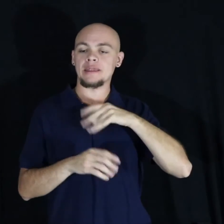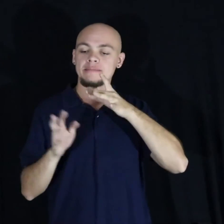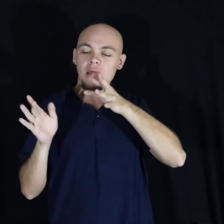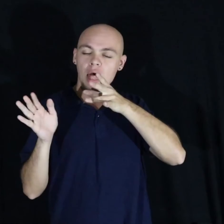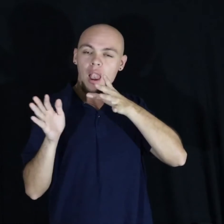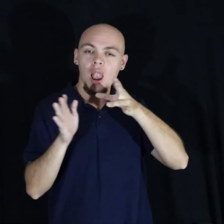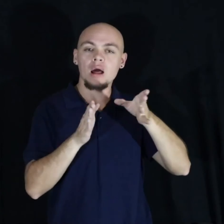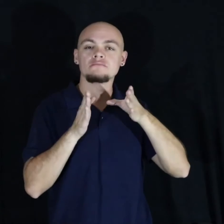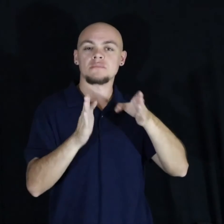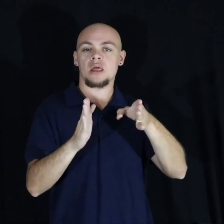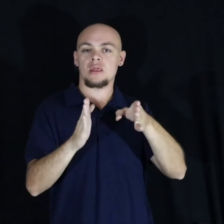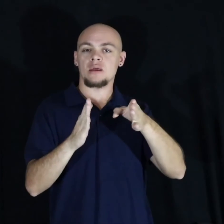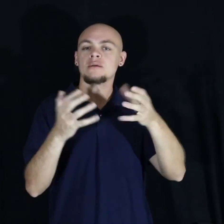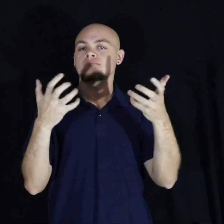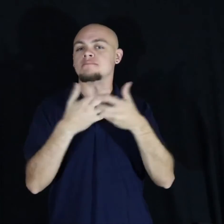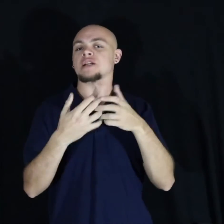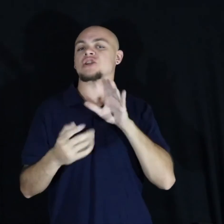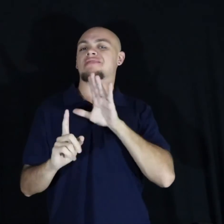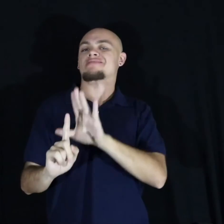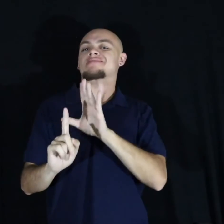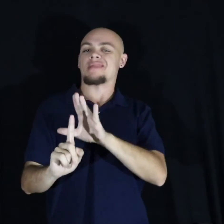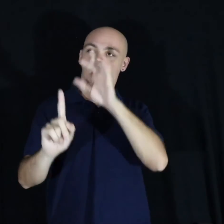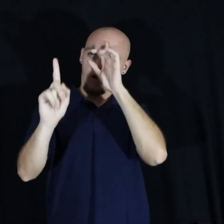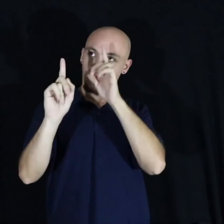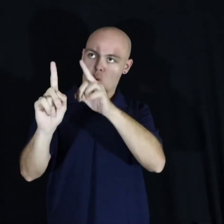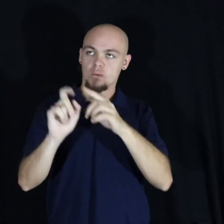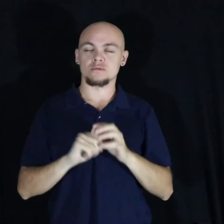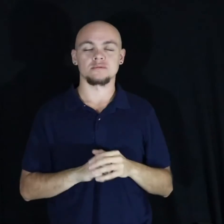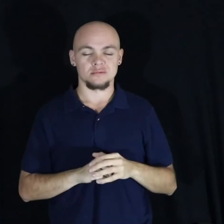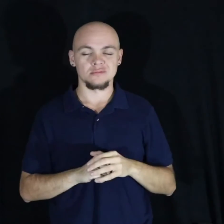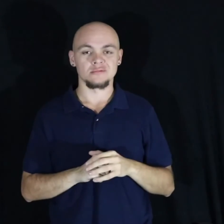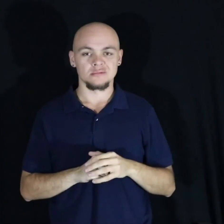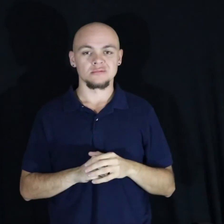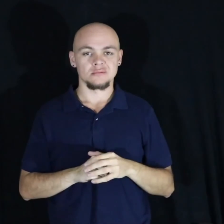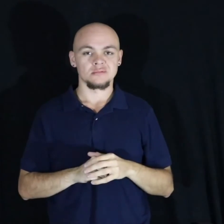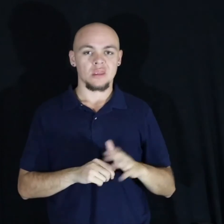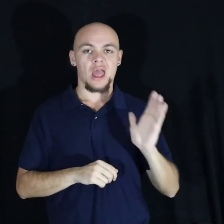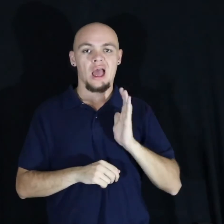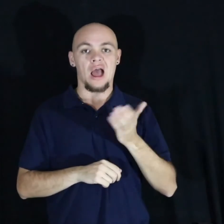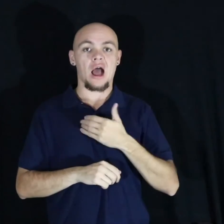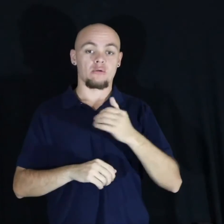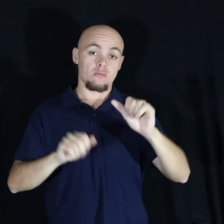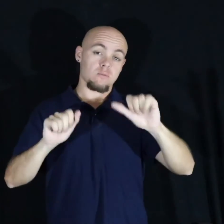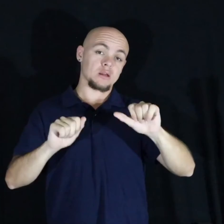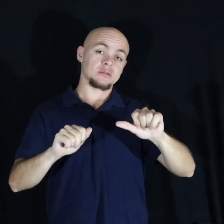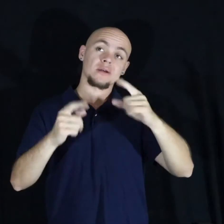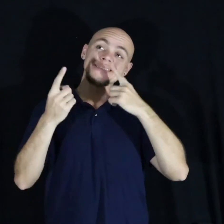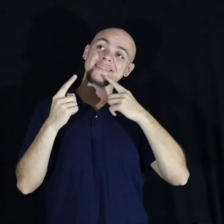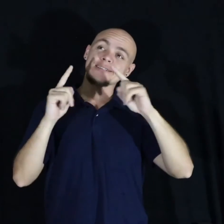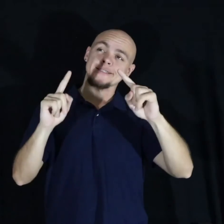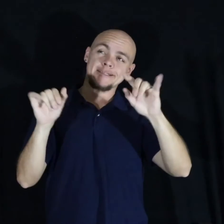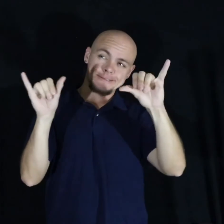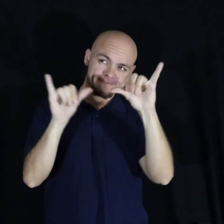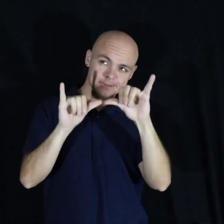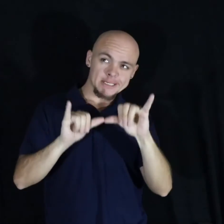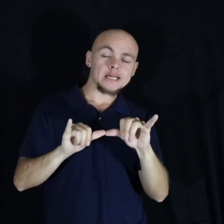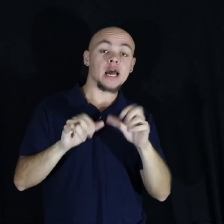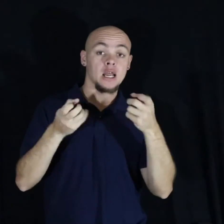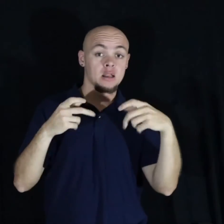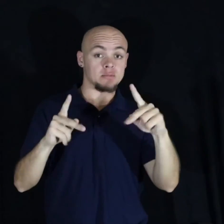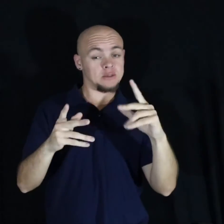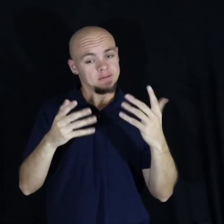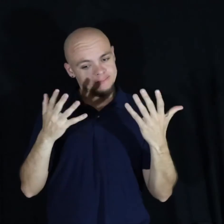own terms. This feeling will ultimately measure our prospective success within opportunities that we wish to carry